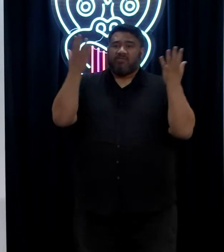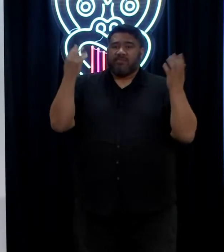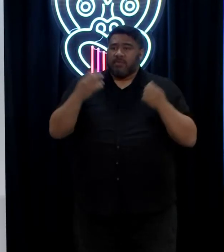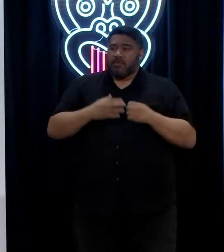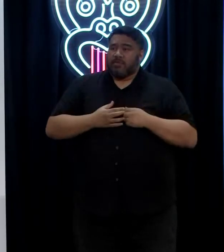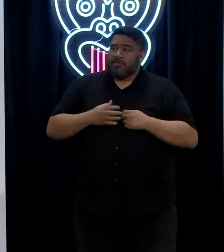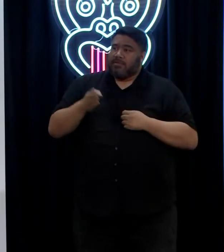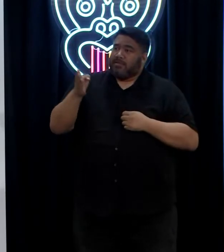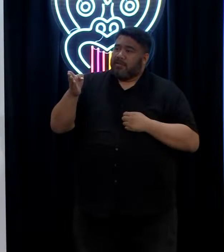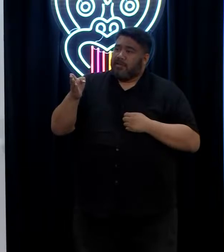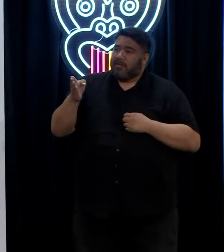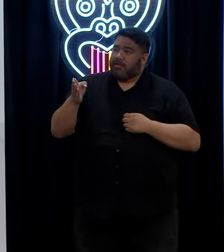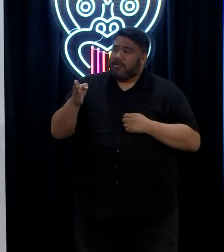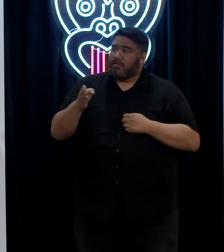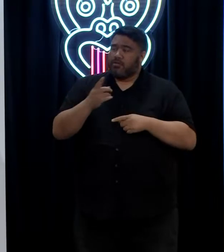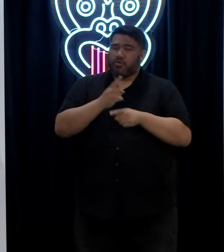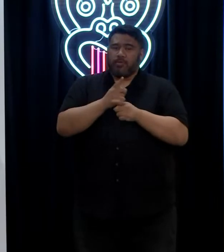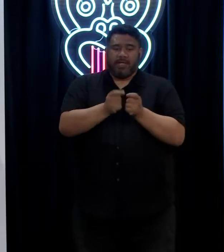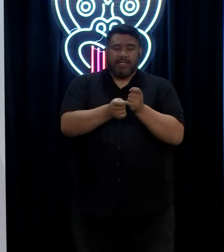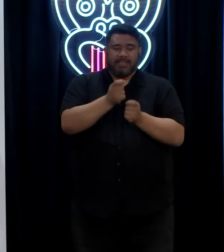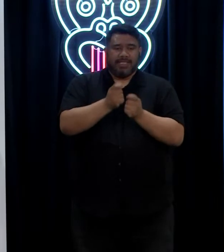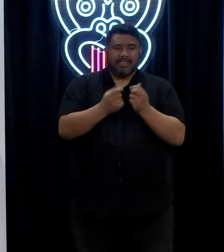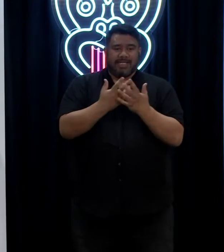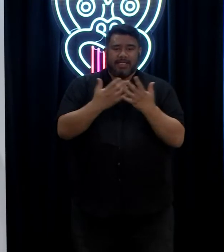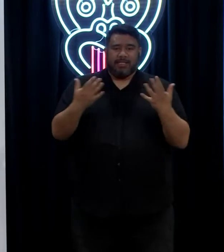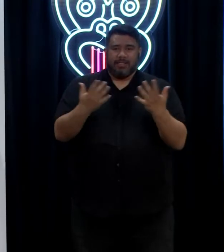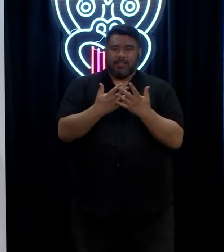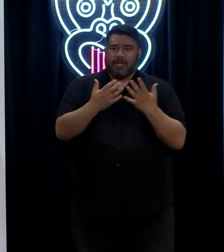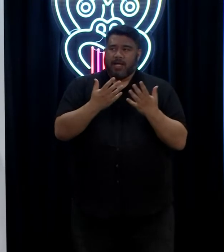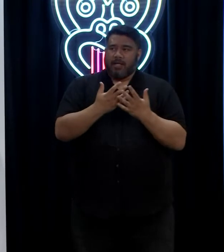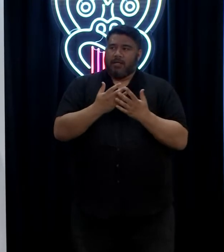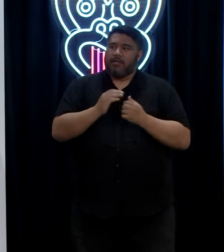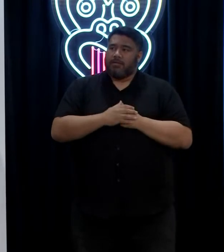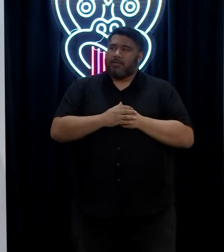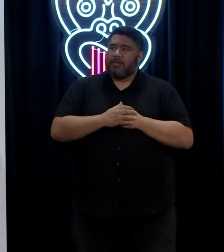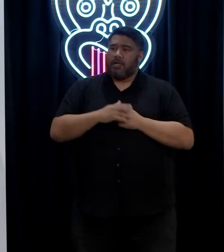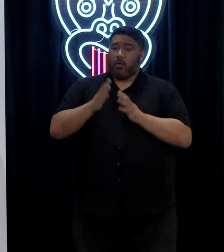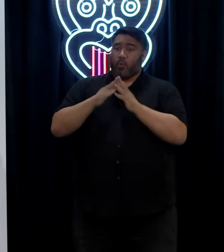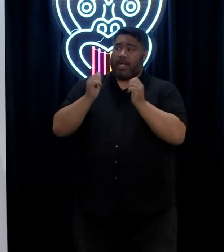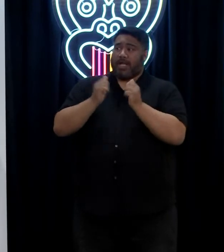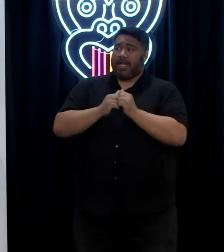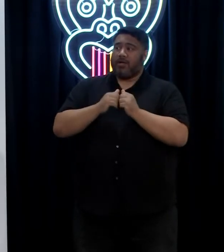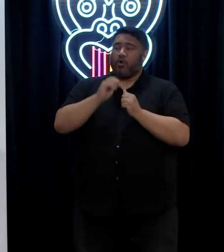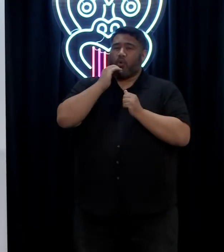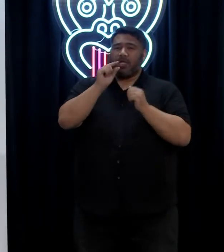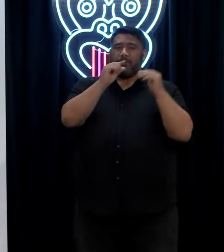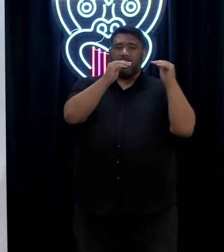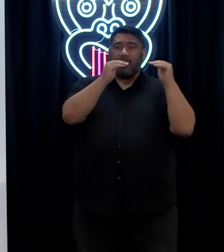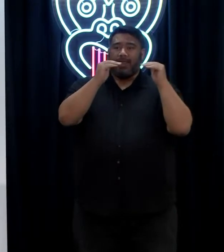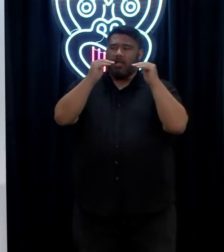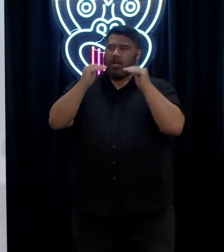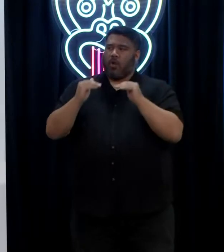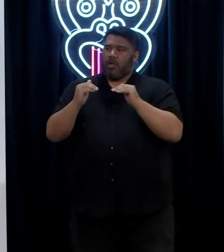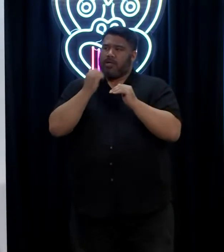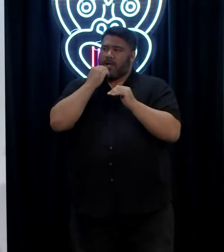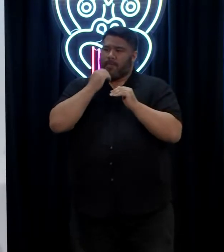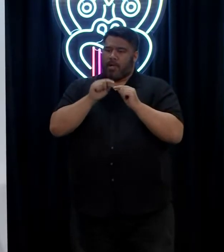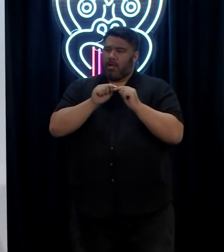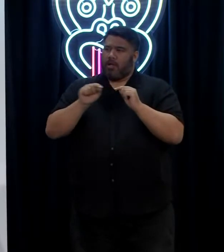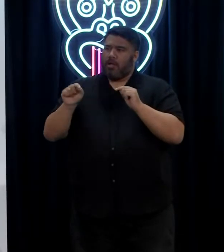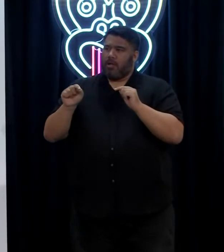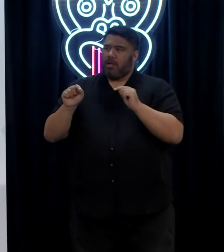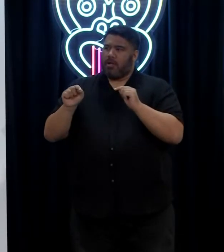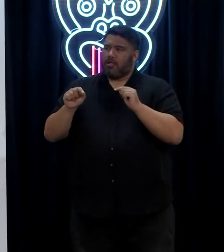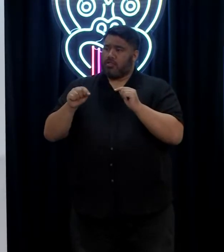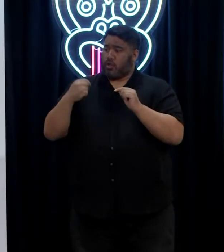anyway. Just on testing numbers, they've been slowly declining. They tend to drop off at the weekend. What do you need to see in terms of testing numbers from Auckland